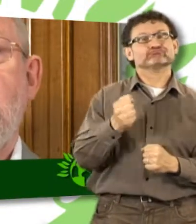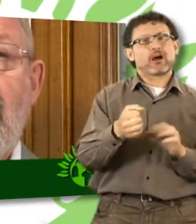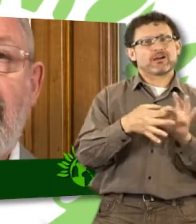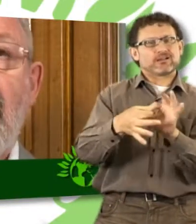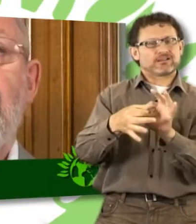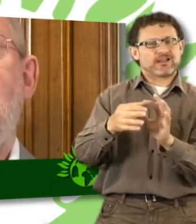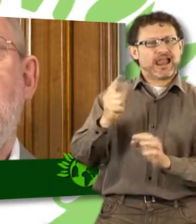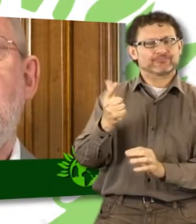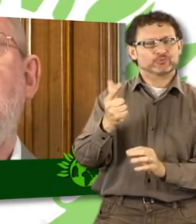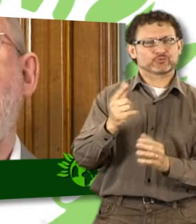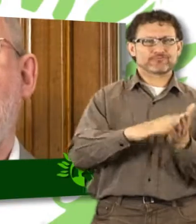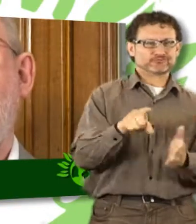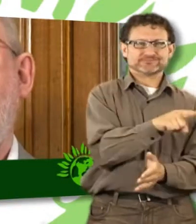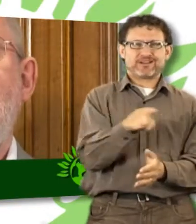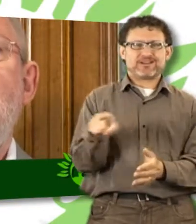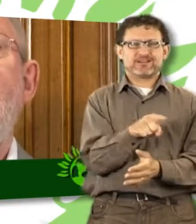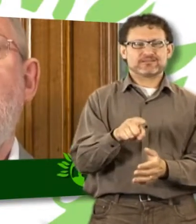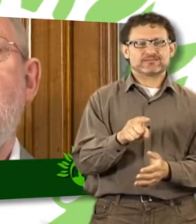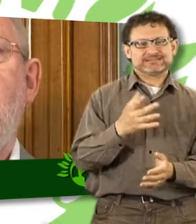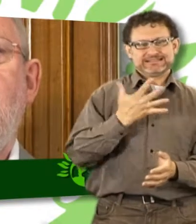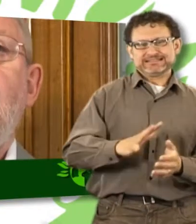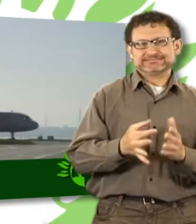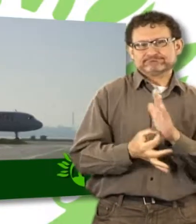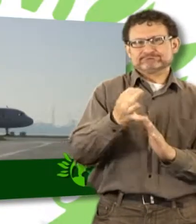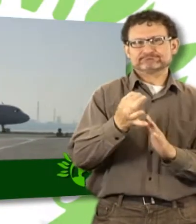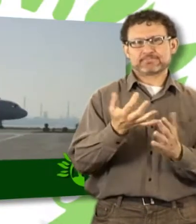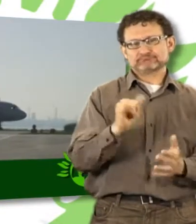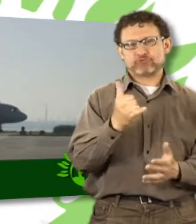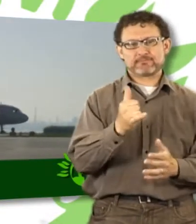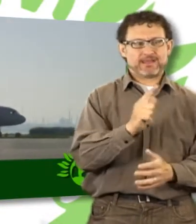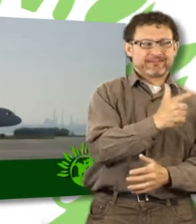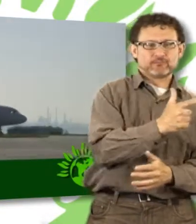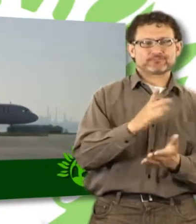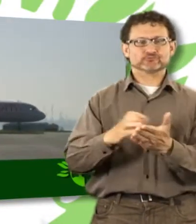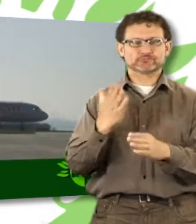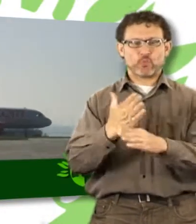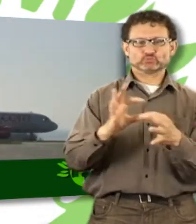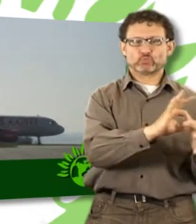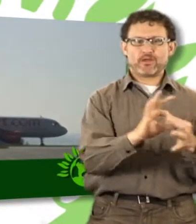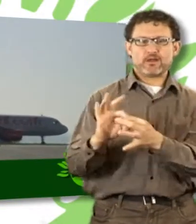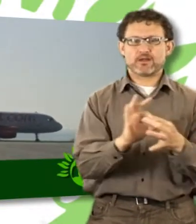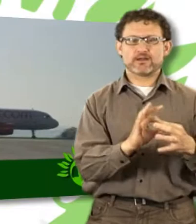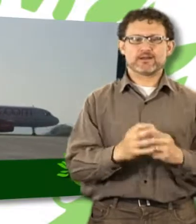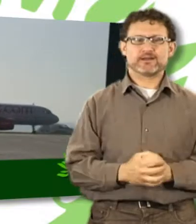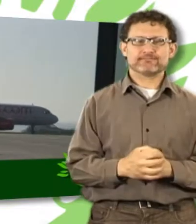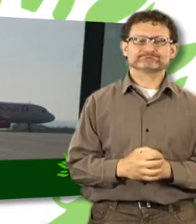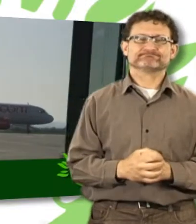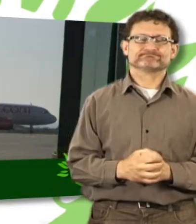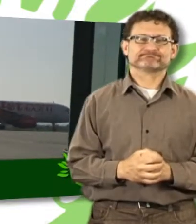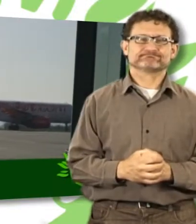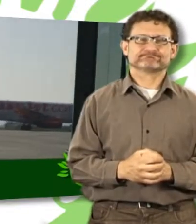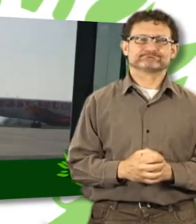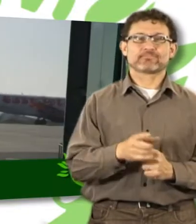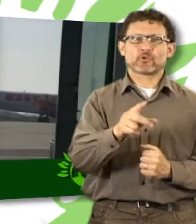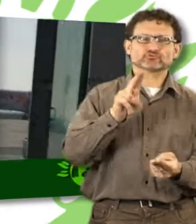Atlantic traffic concentrated in Liverpool and move away from the low-cost holiday traffic, which I think is going to be the first